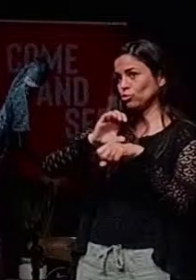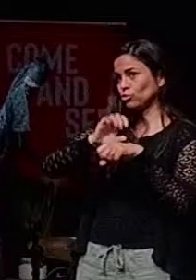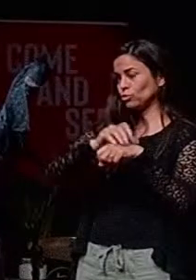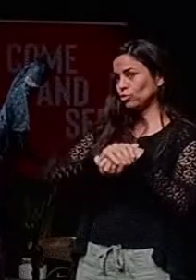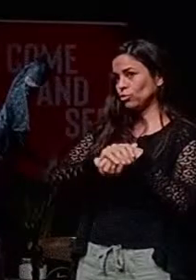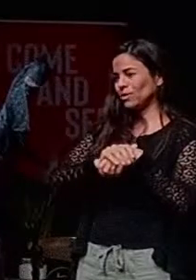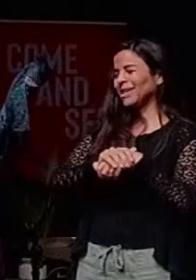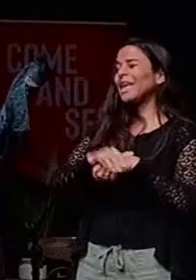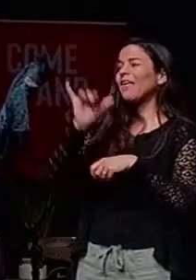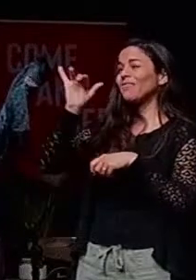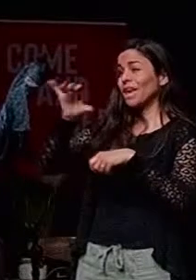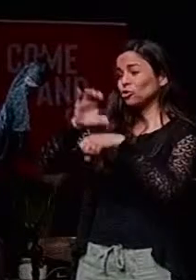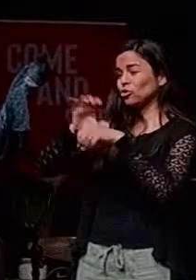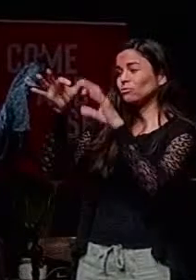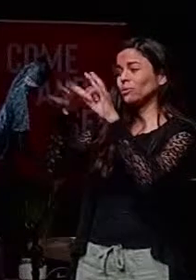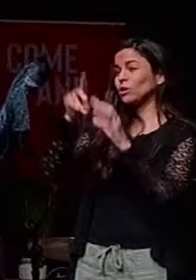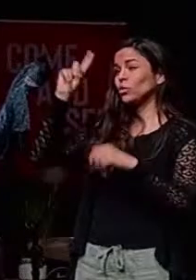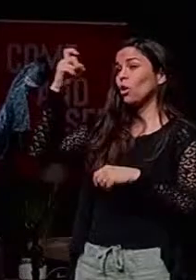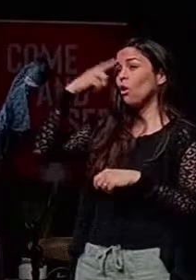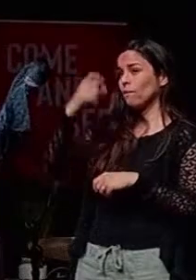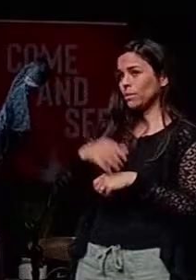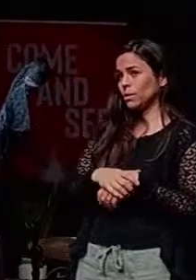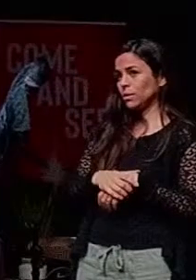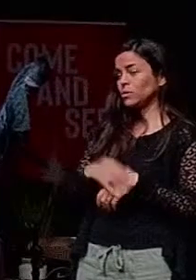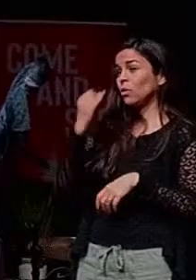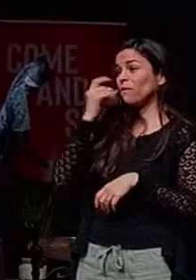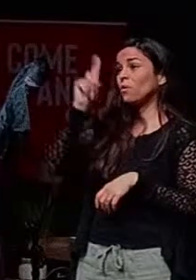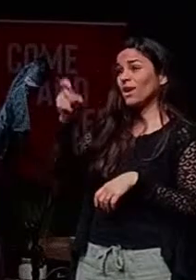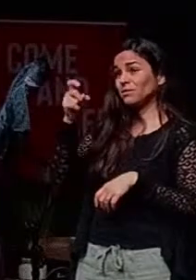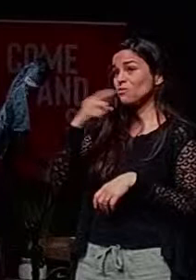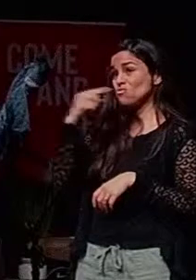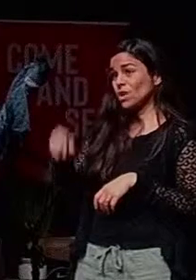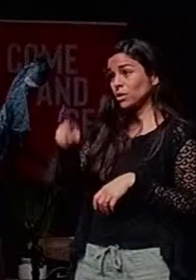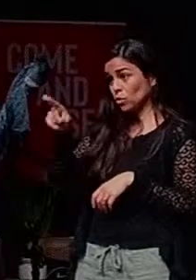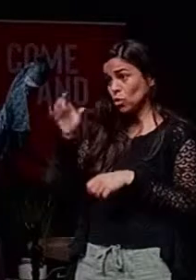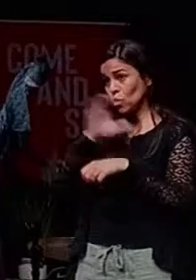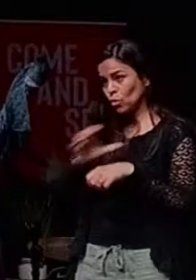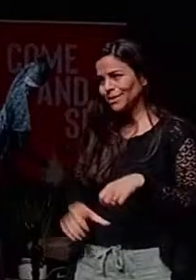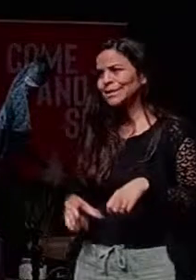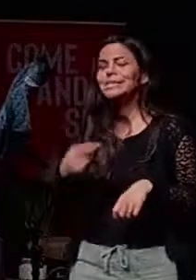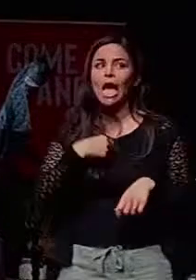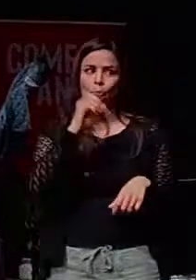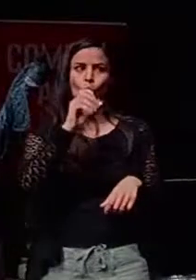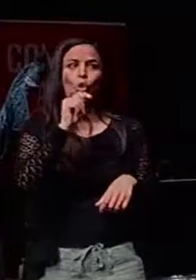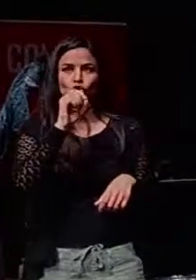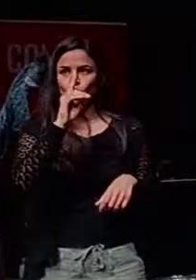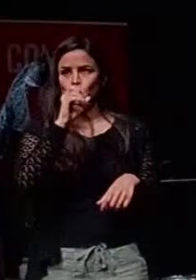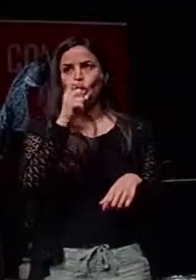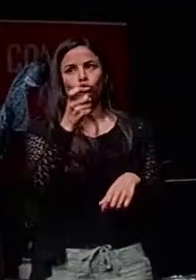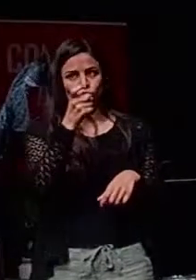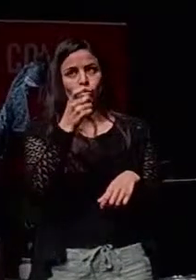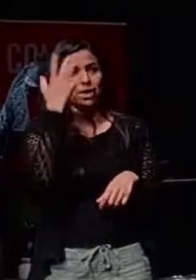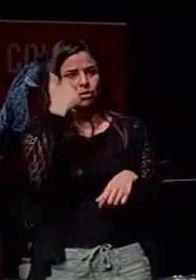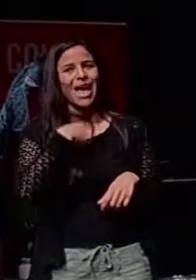tied to government as well. So a lot of time when you ask if a person is Christian, they say, I'm Orthodox, I'm Russian, so I'm Orthodox. Like, it's